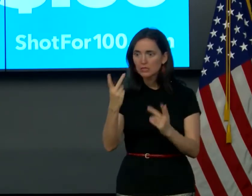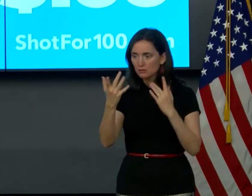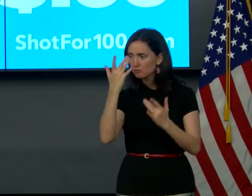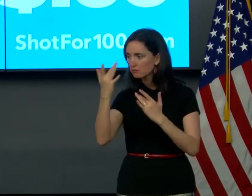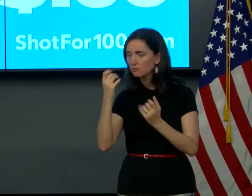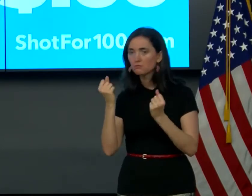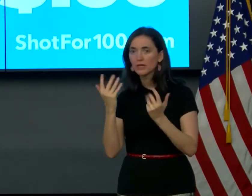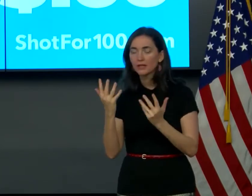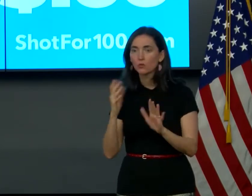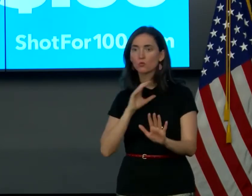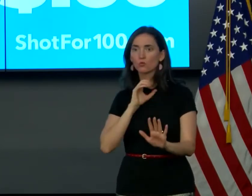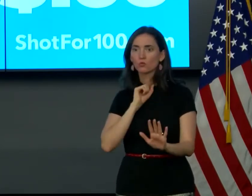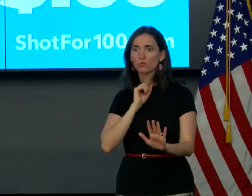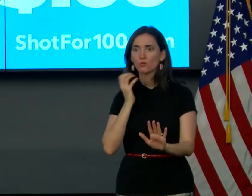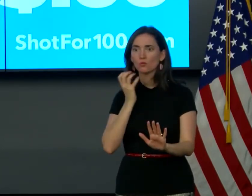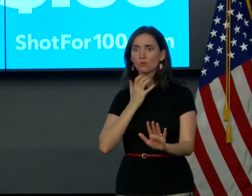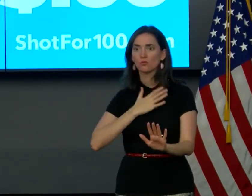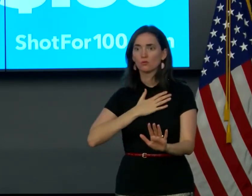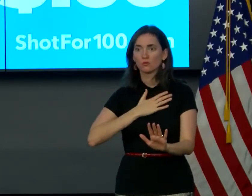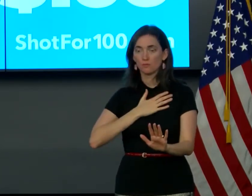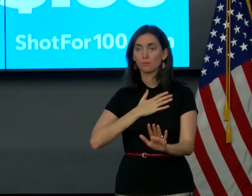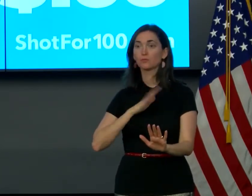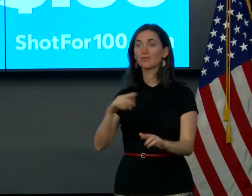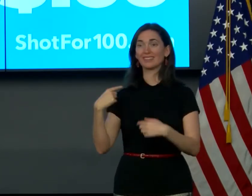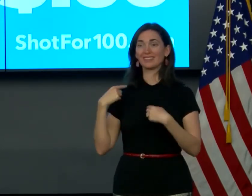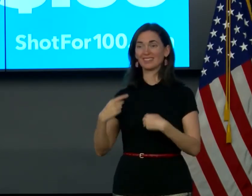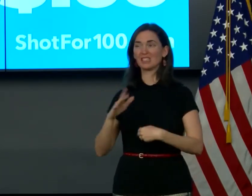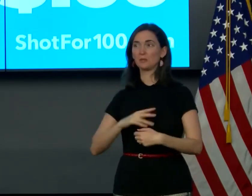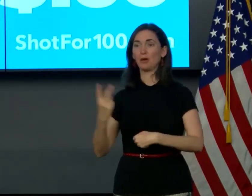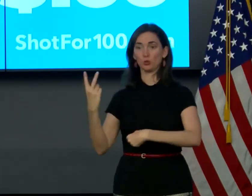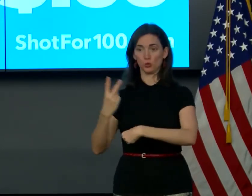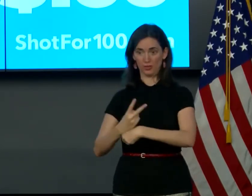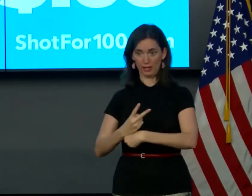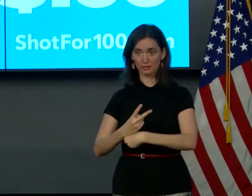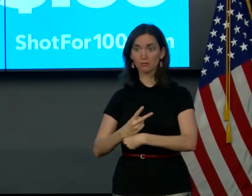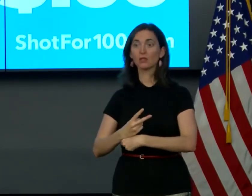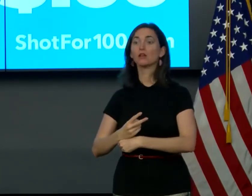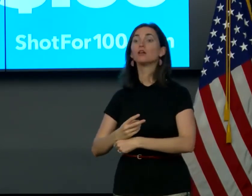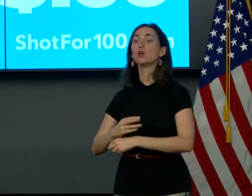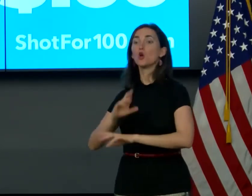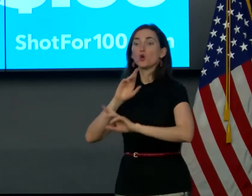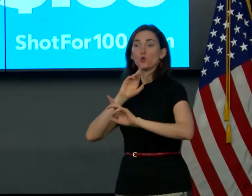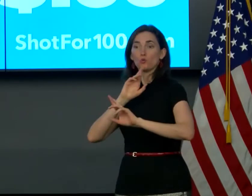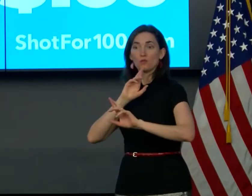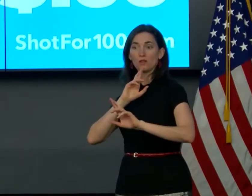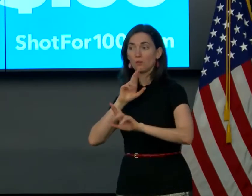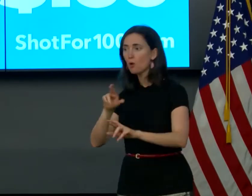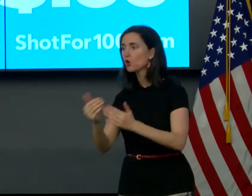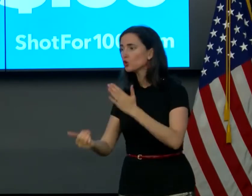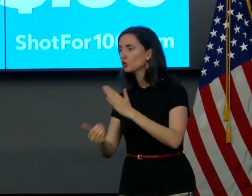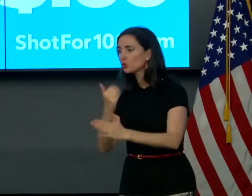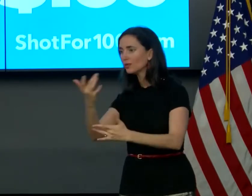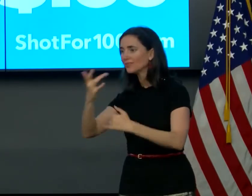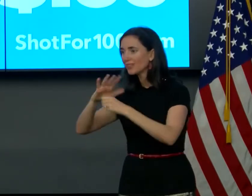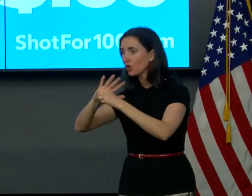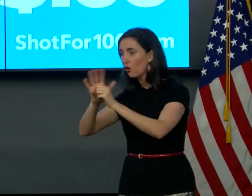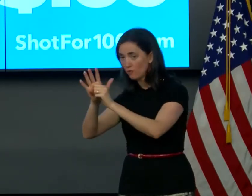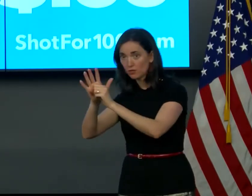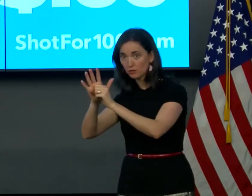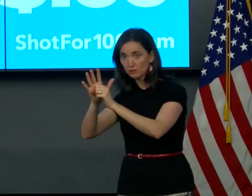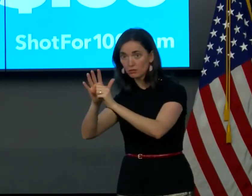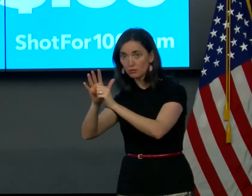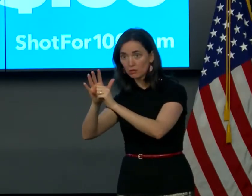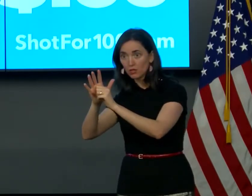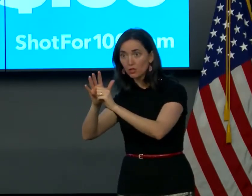last couple of days, 28% of all the new cases that we're reporting, 28% are in